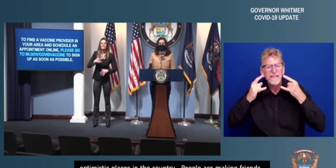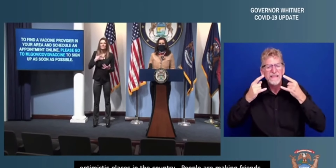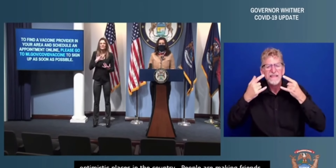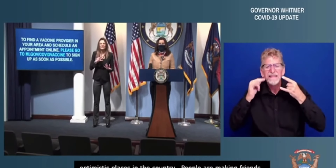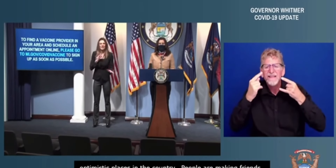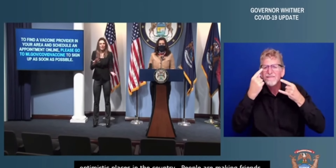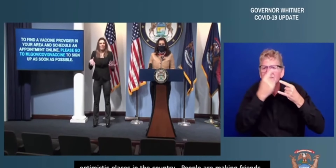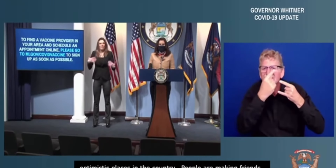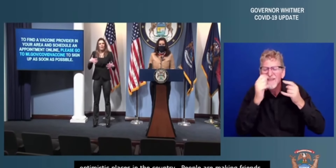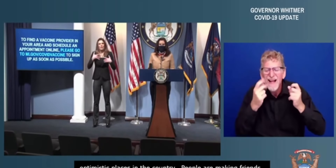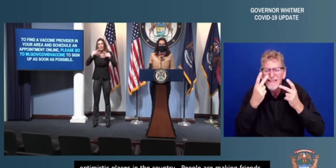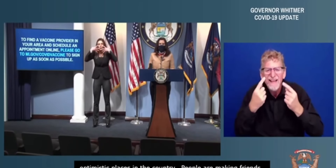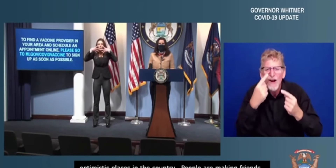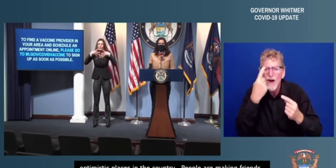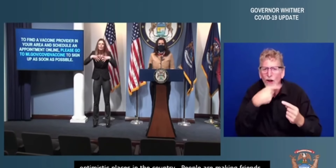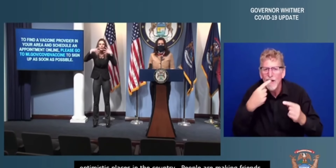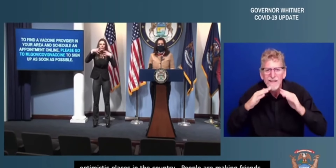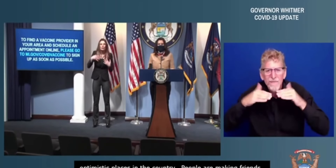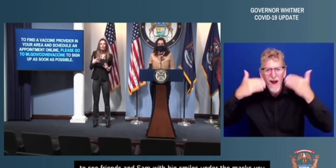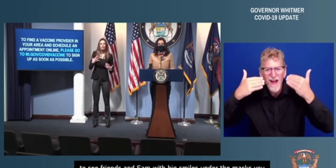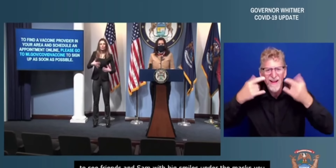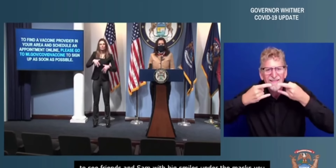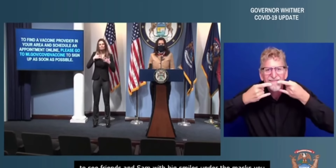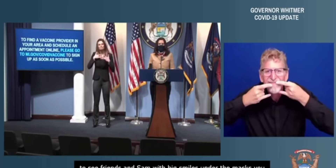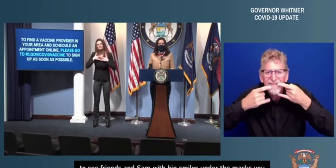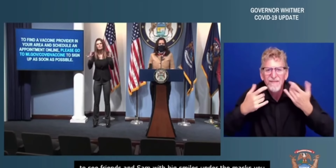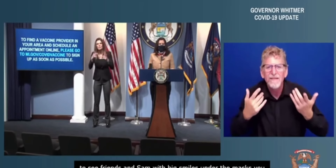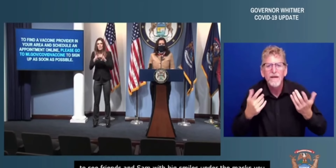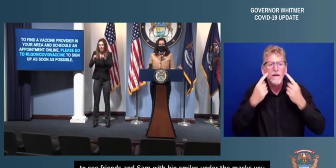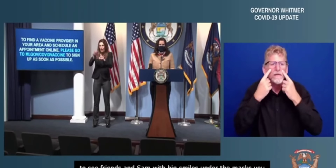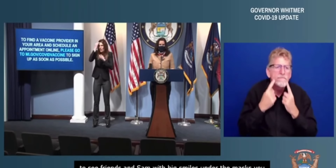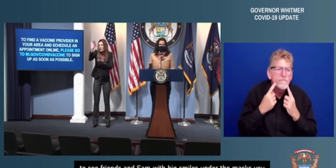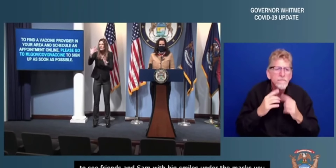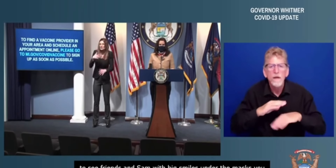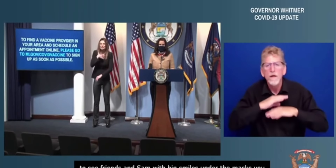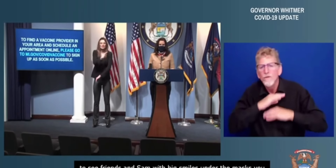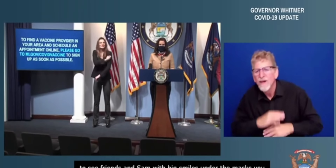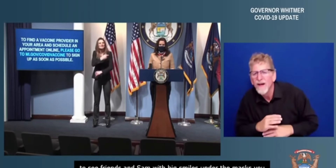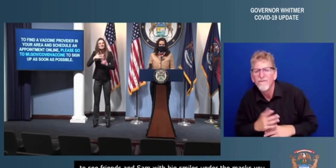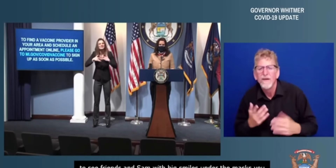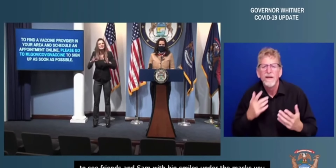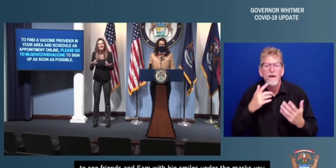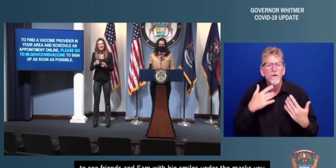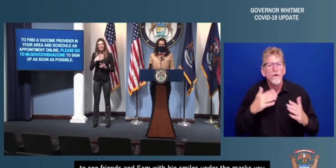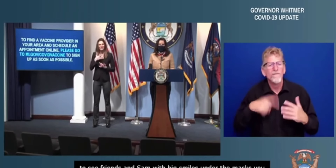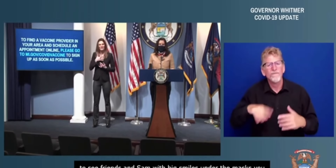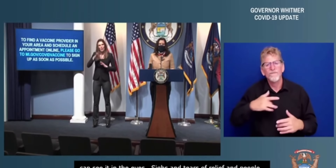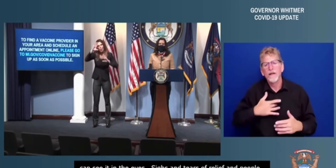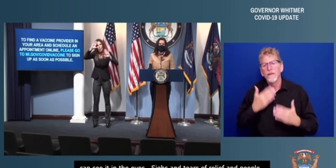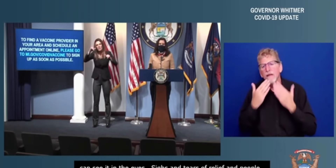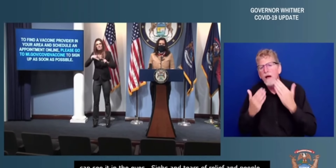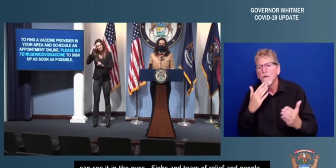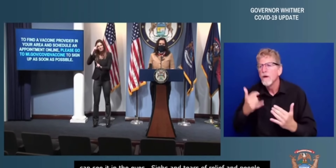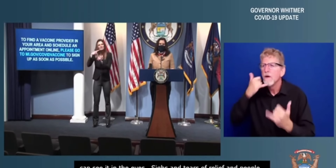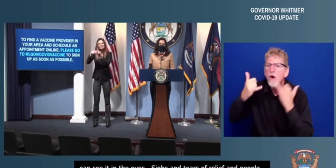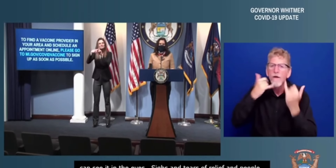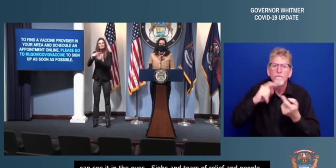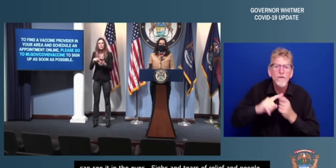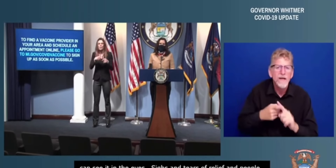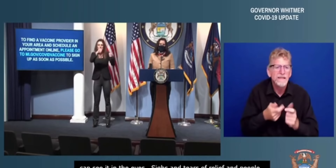of relief, tears of relief, sounds of gratitude. People making happy calls and sending joyful texts and